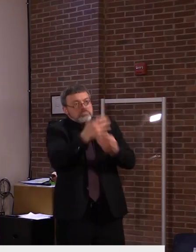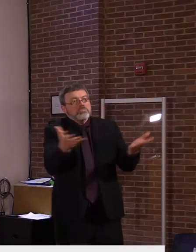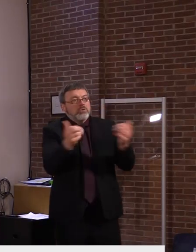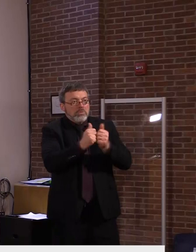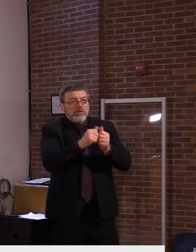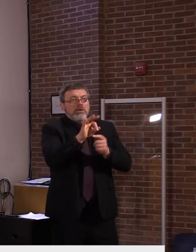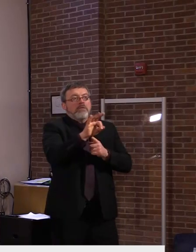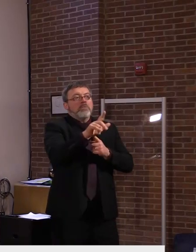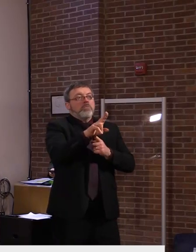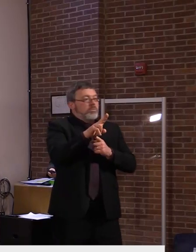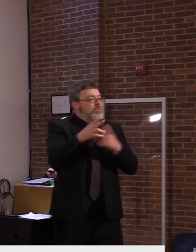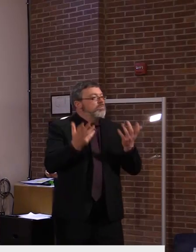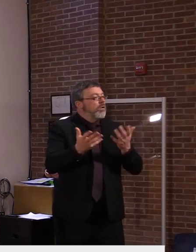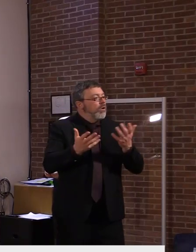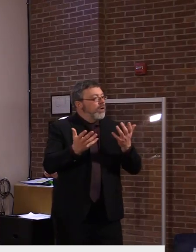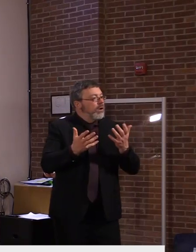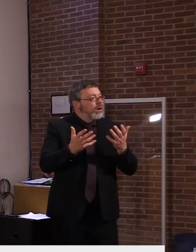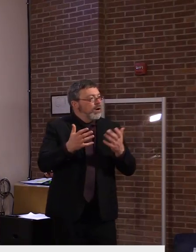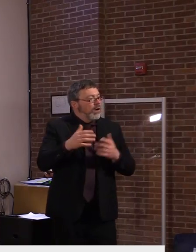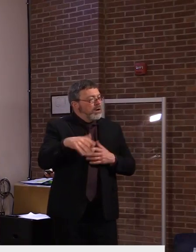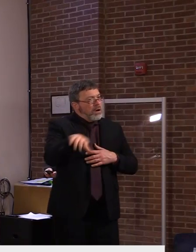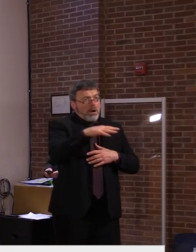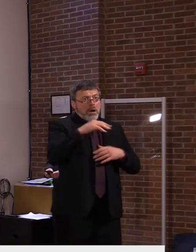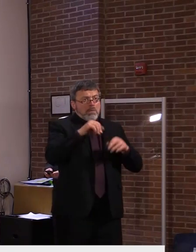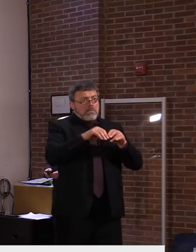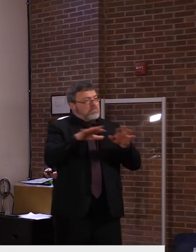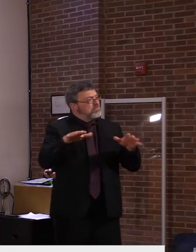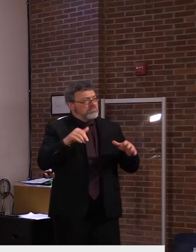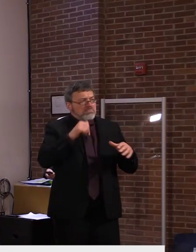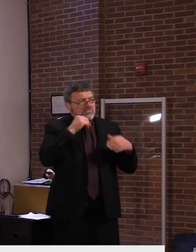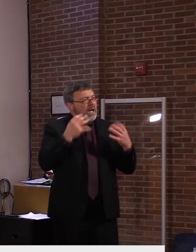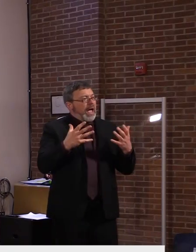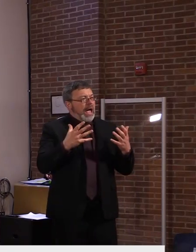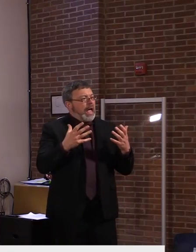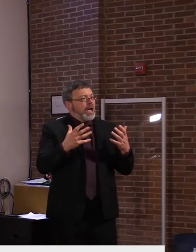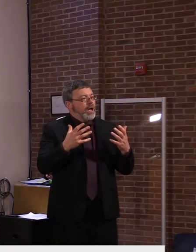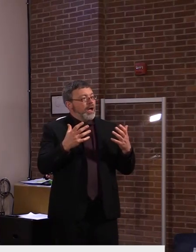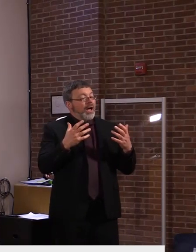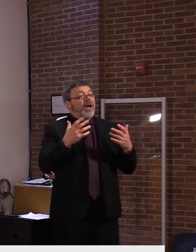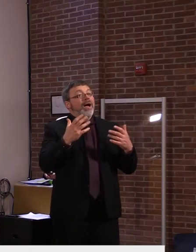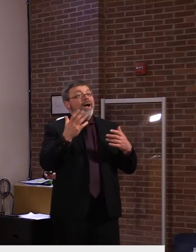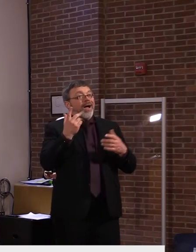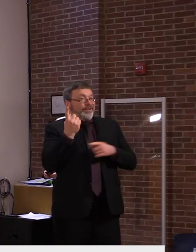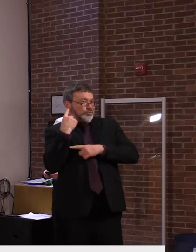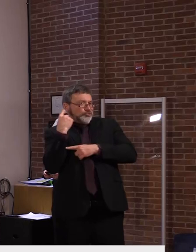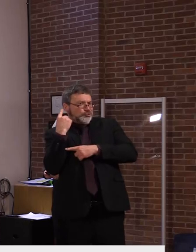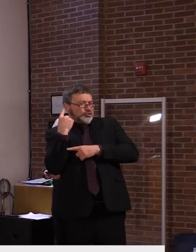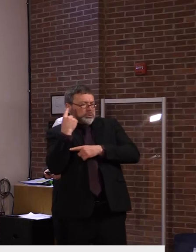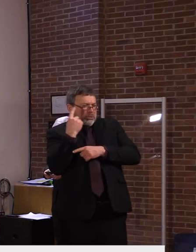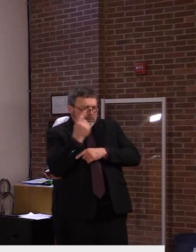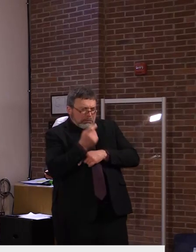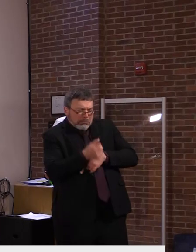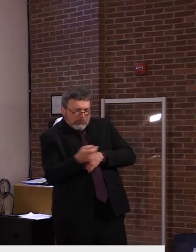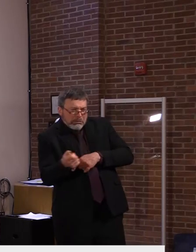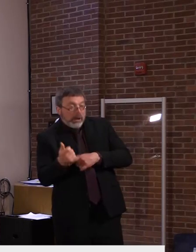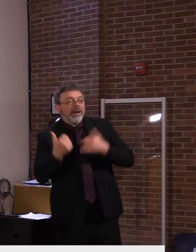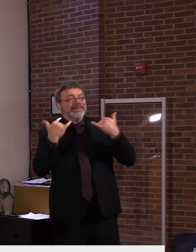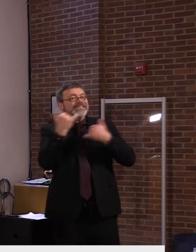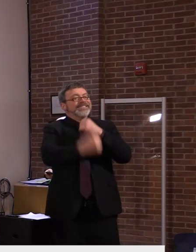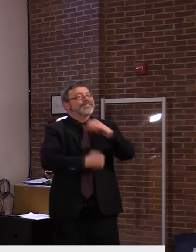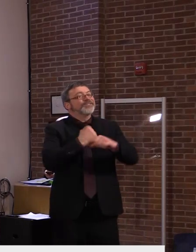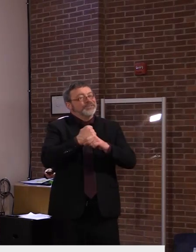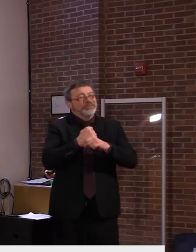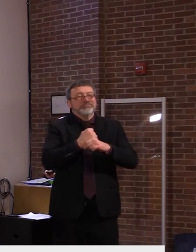year, we will have a flu season. We are well behind last year's record-setting uptake of